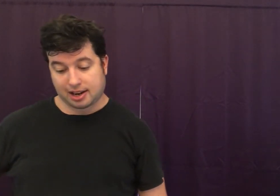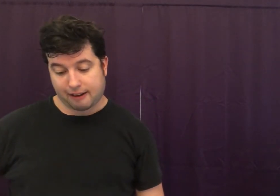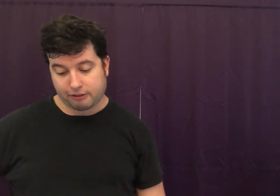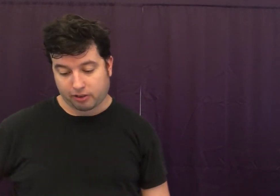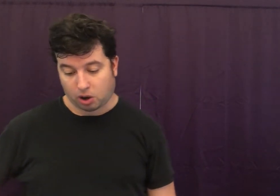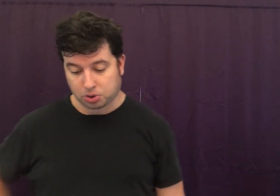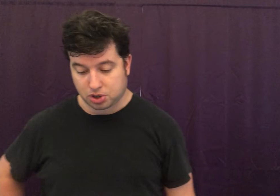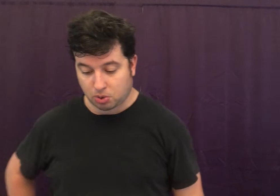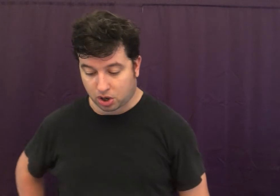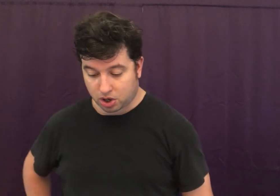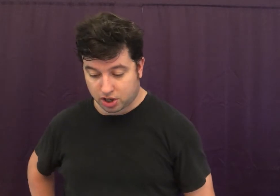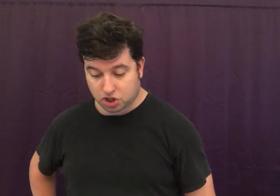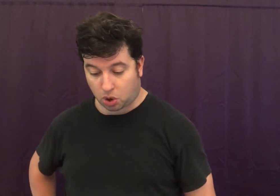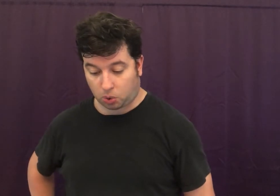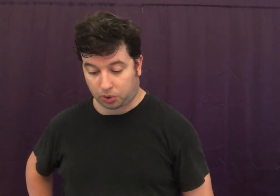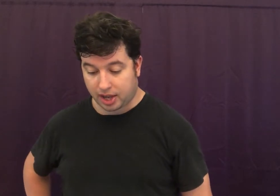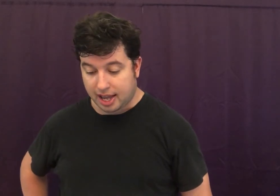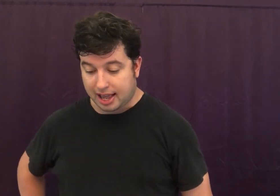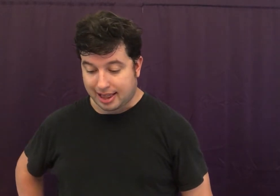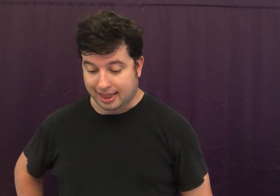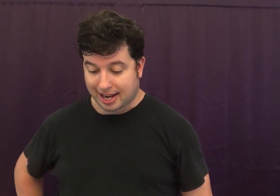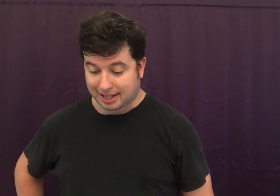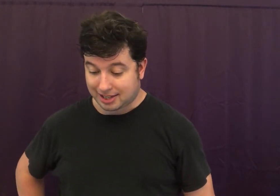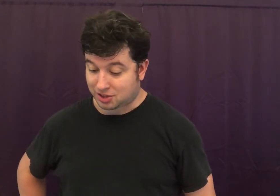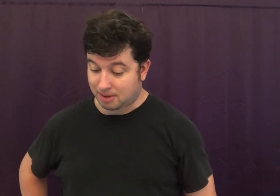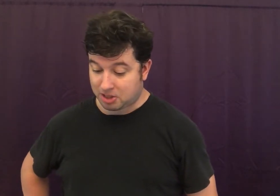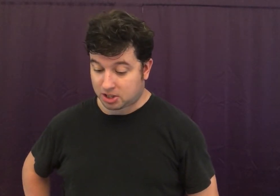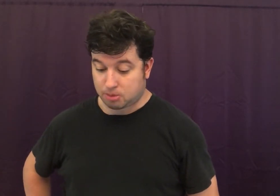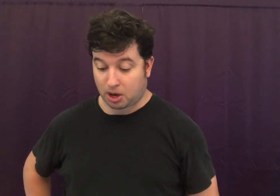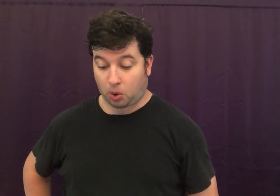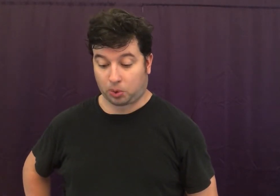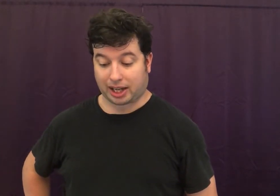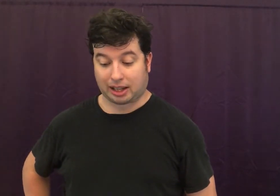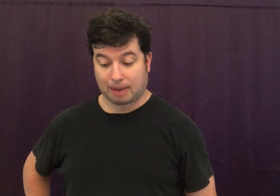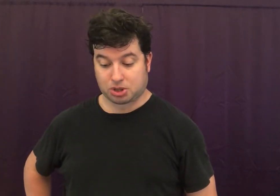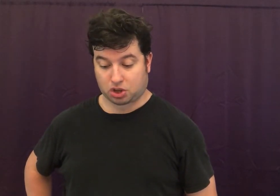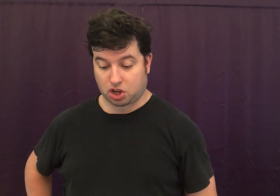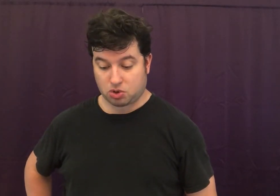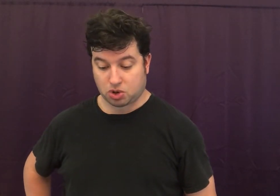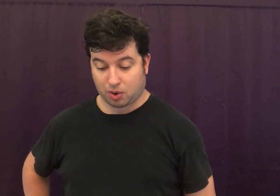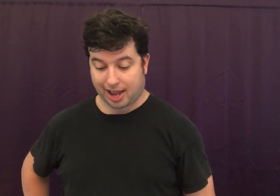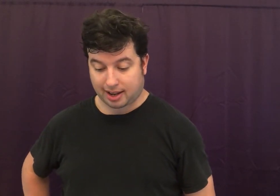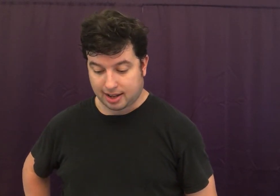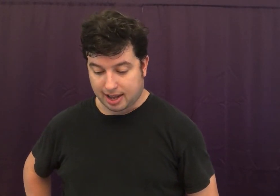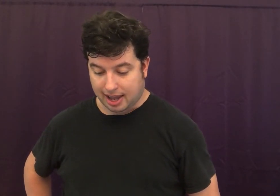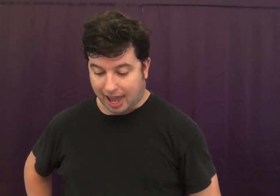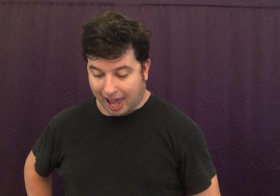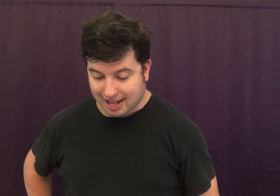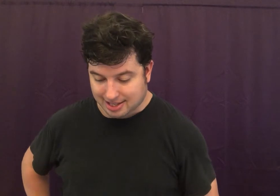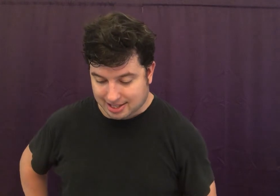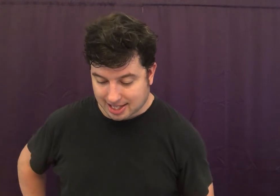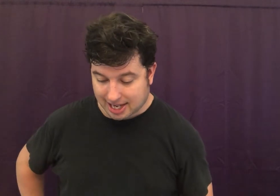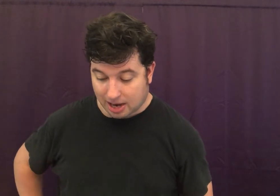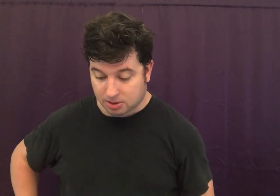I've also heard it told, that here's something to behold, like a lobster, huge and red, and sets out